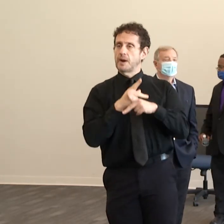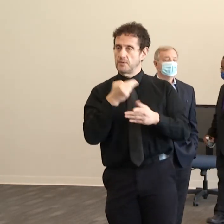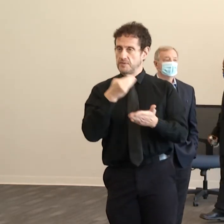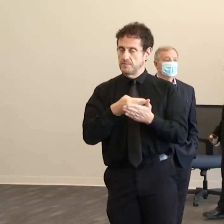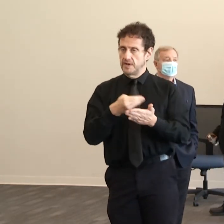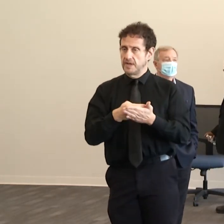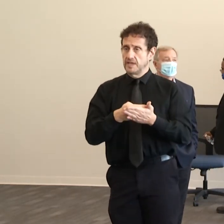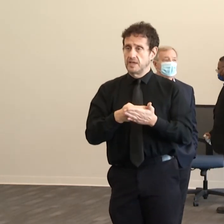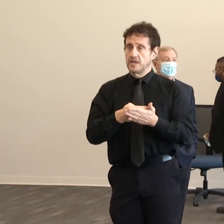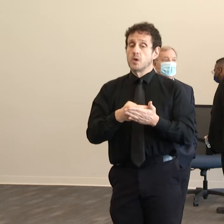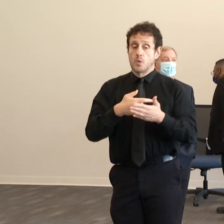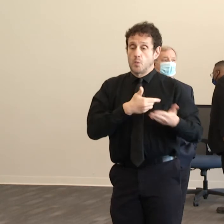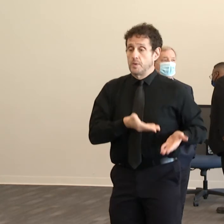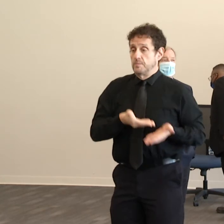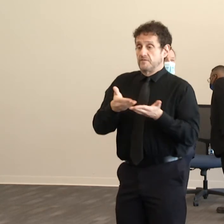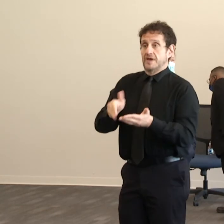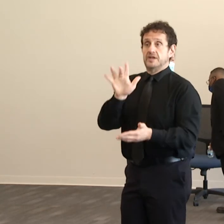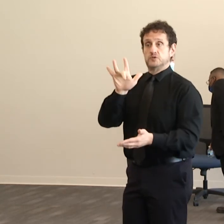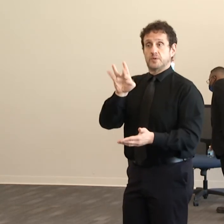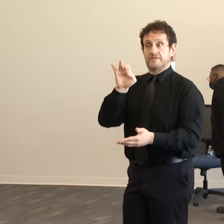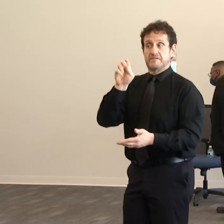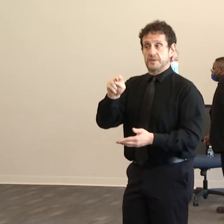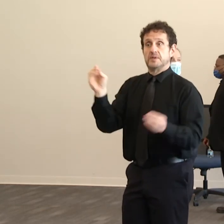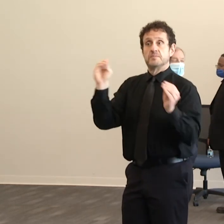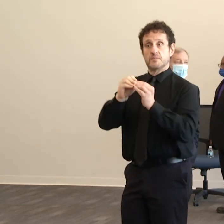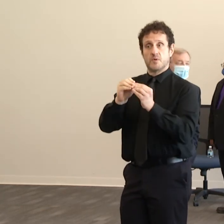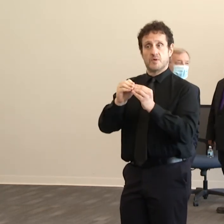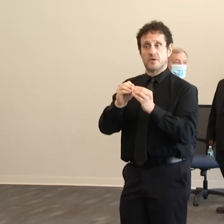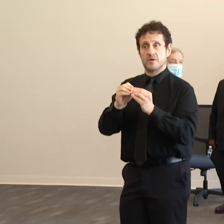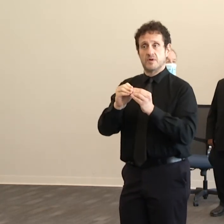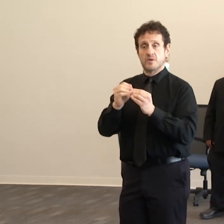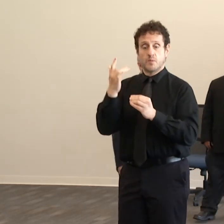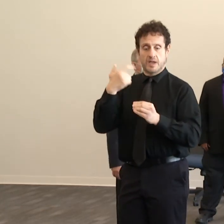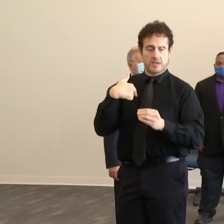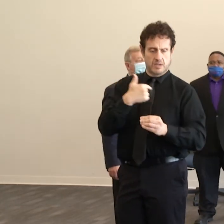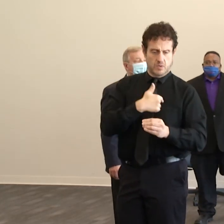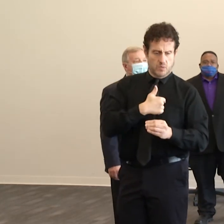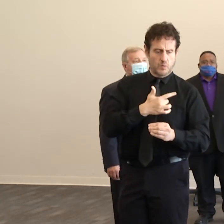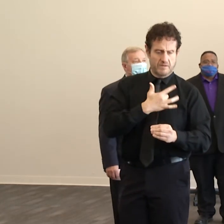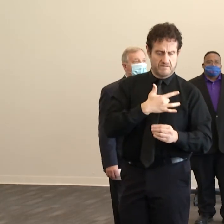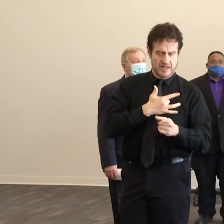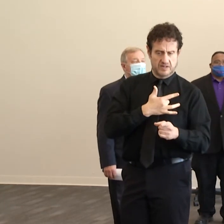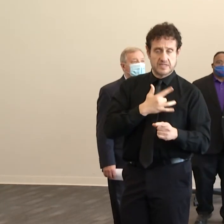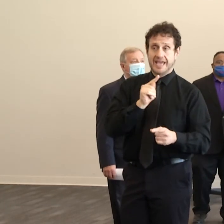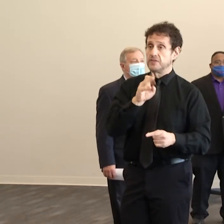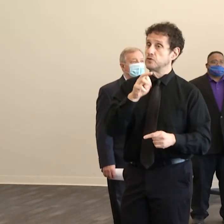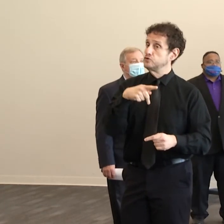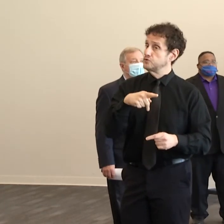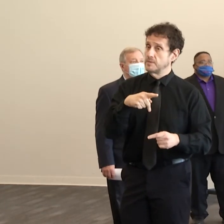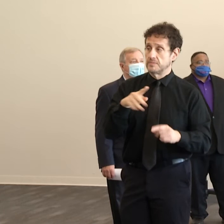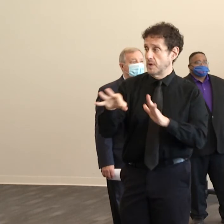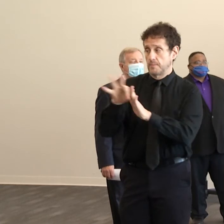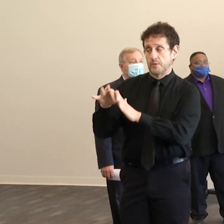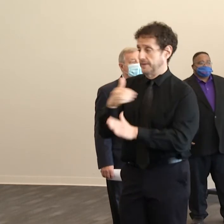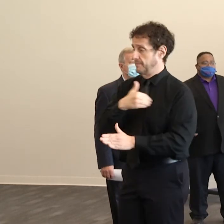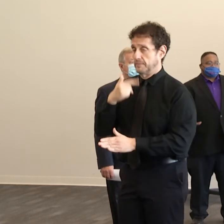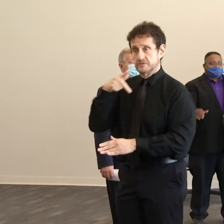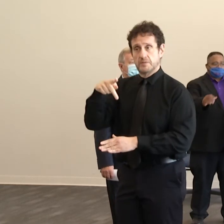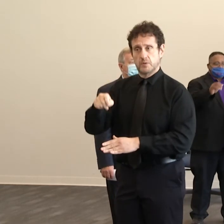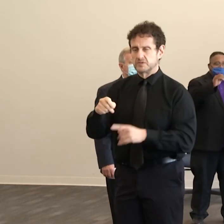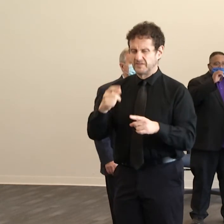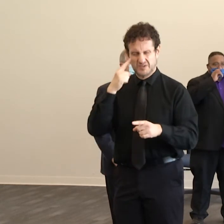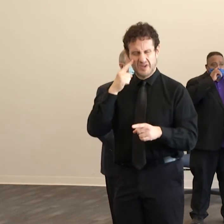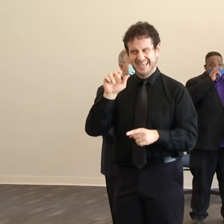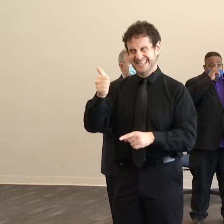we provided the $25 billion above that because none of us were under the impression, nor were the Trump-appointed members of the post office, that $10 billion